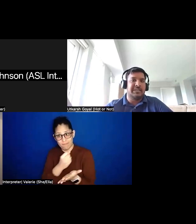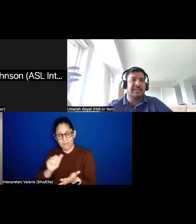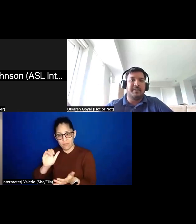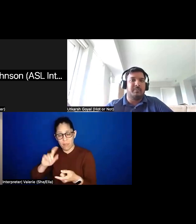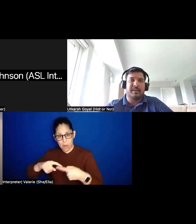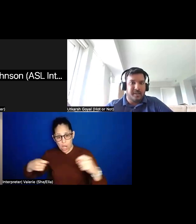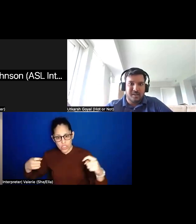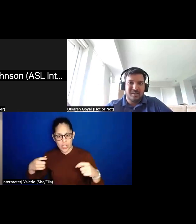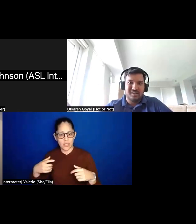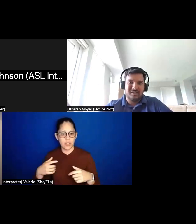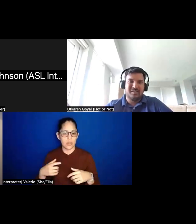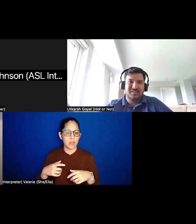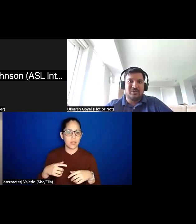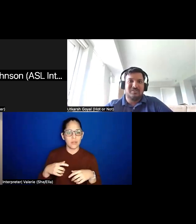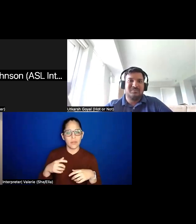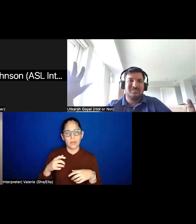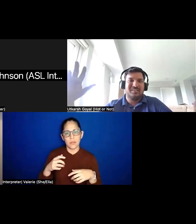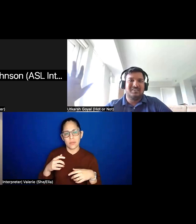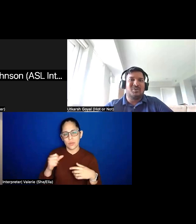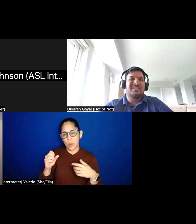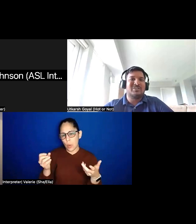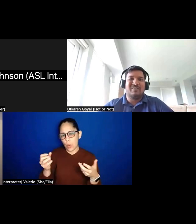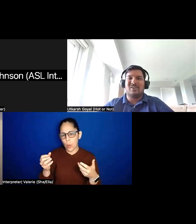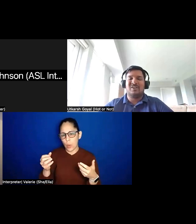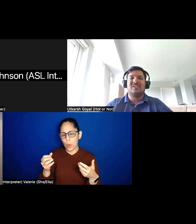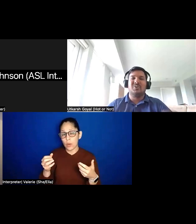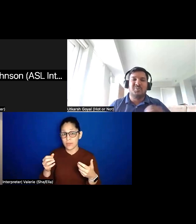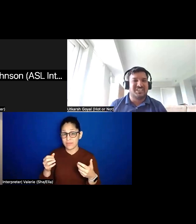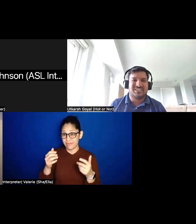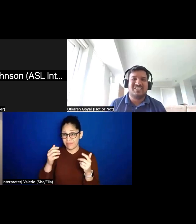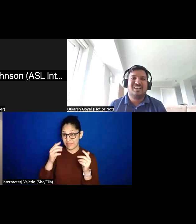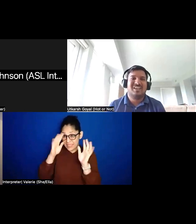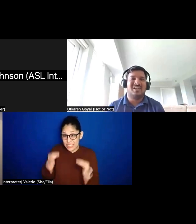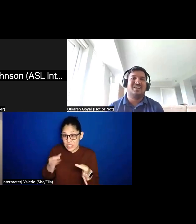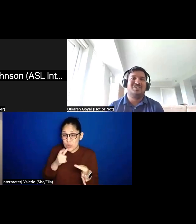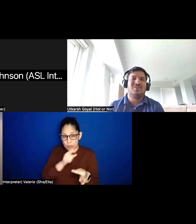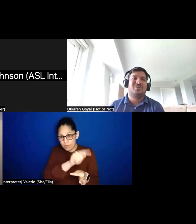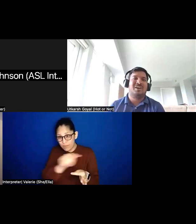sidelines and get obsolete very quickly. Mm-hmm. So the choice is always up to the users,